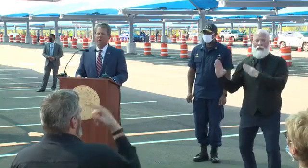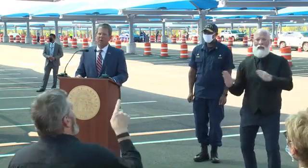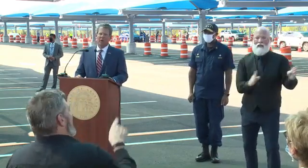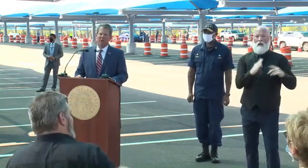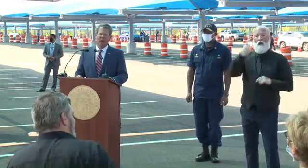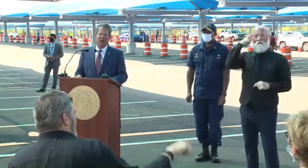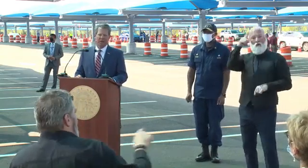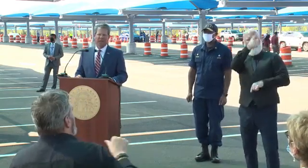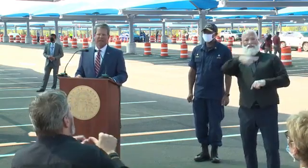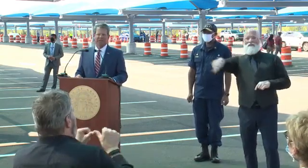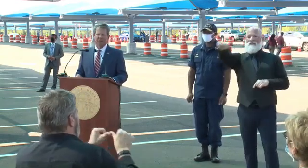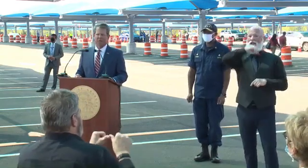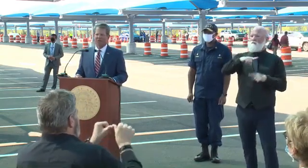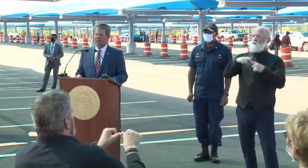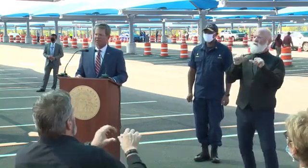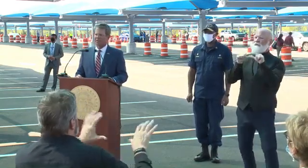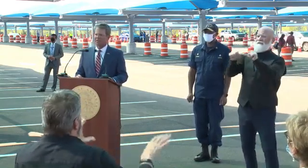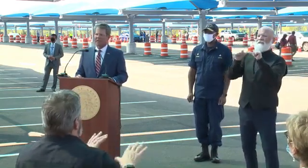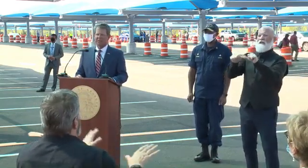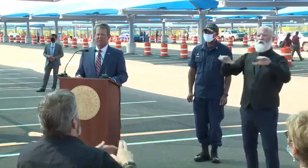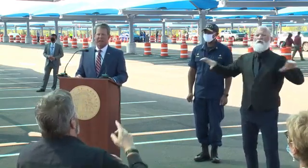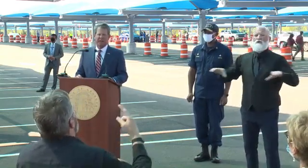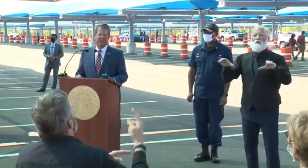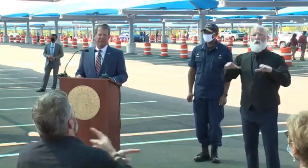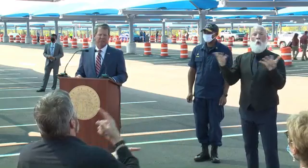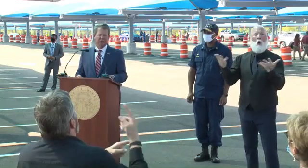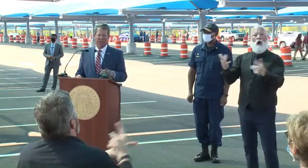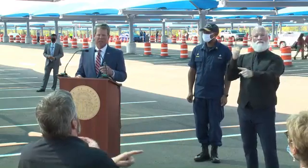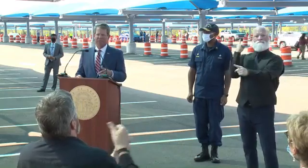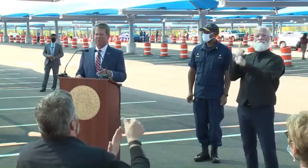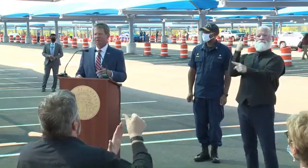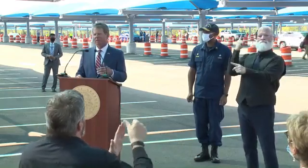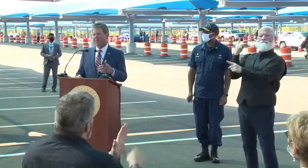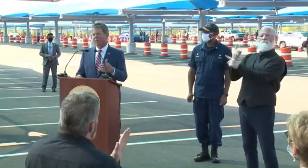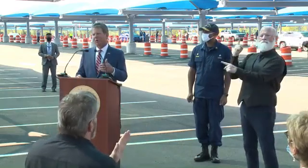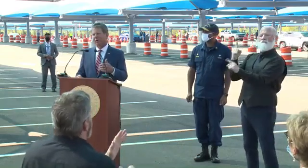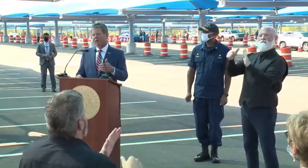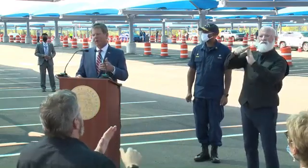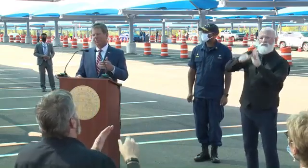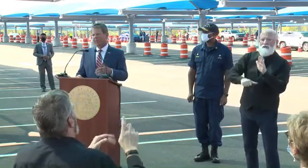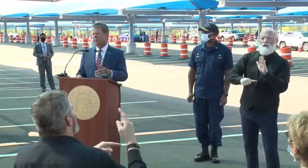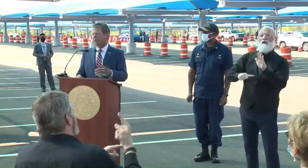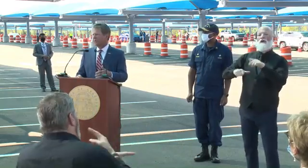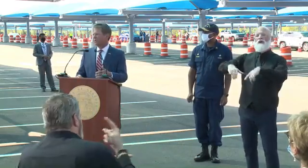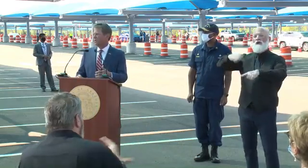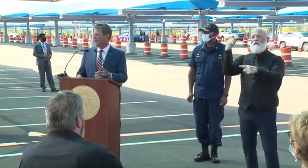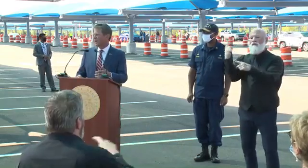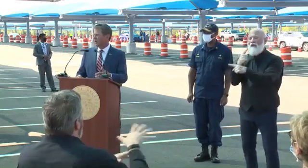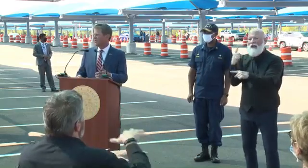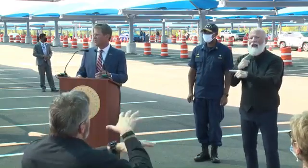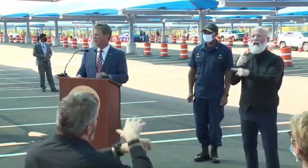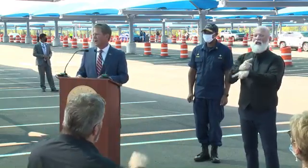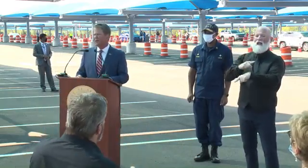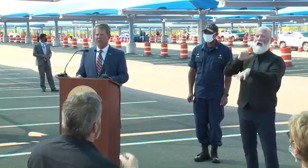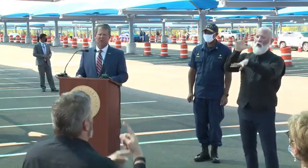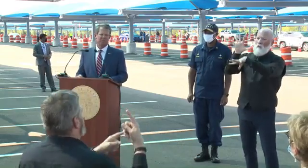do non-elective surgeries and things of that nature, and elective surgeries where people can get the health outcomes